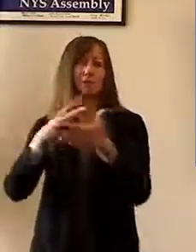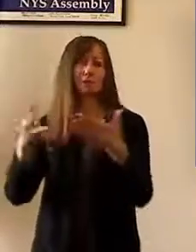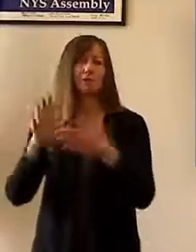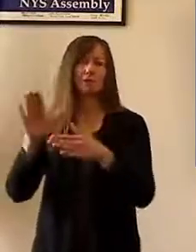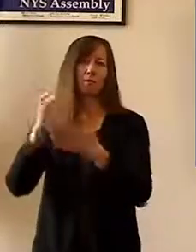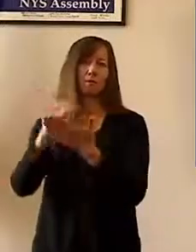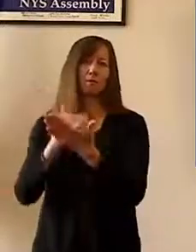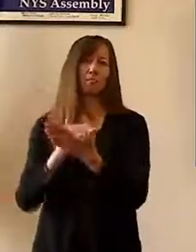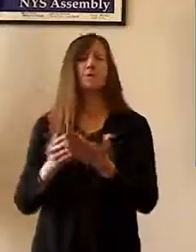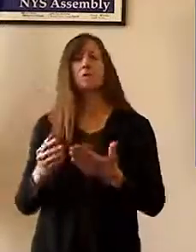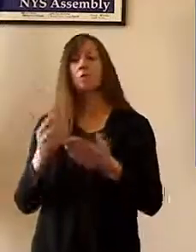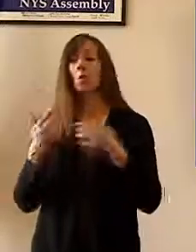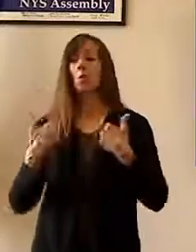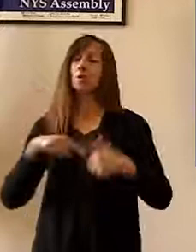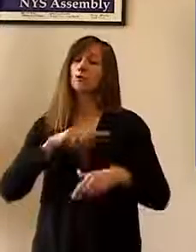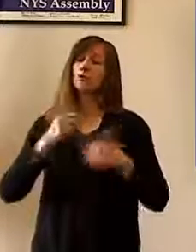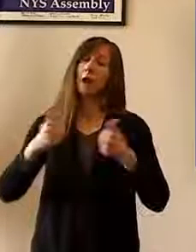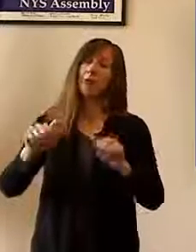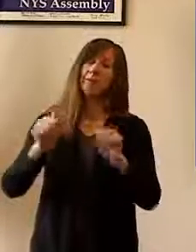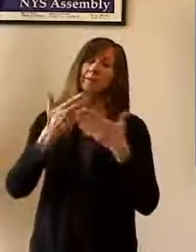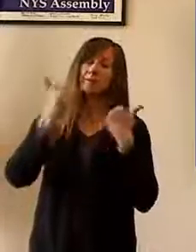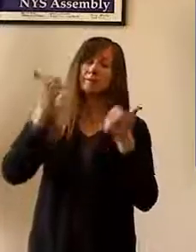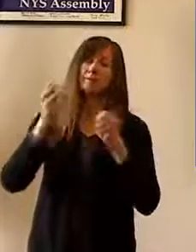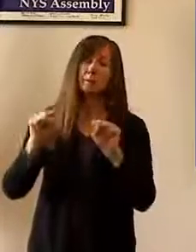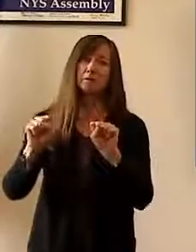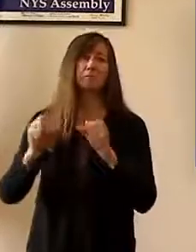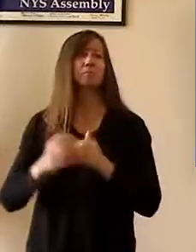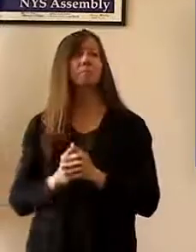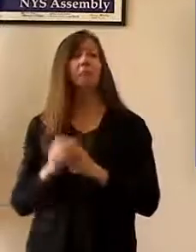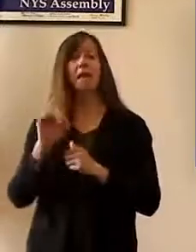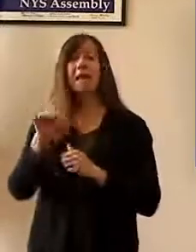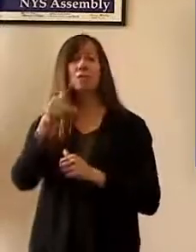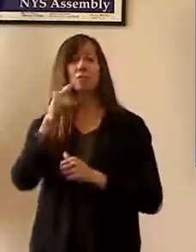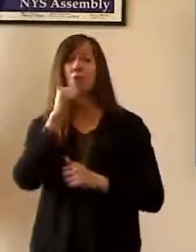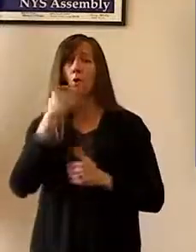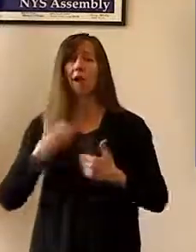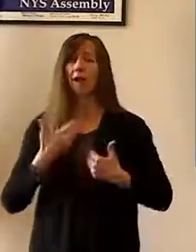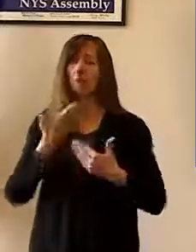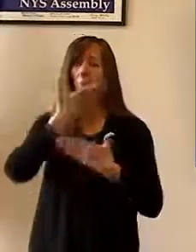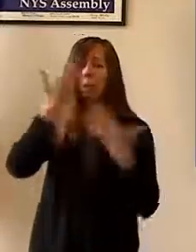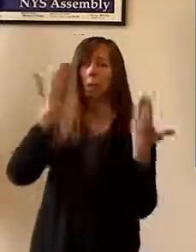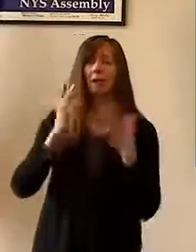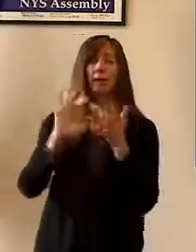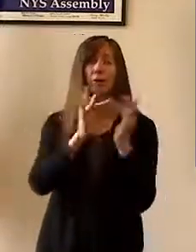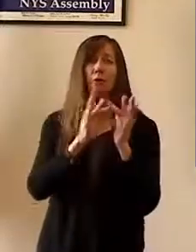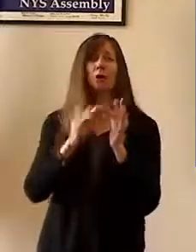Now, remember, if you don't have internet access and you need to reach out to us, you can contact